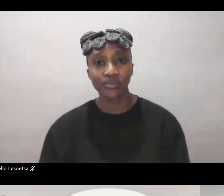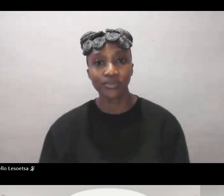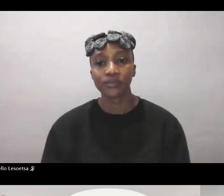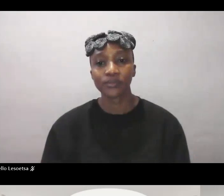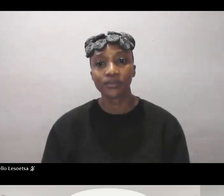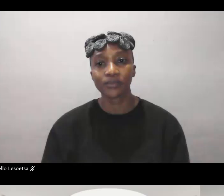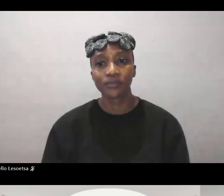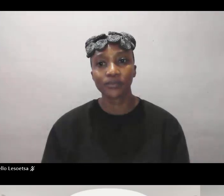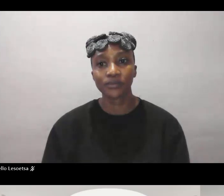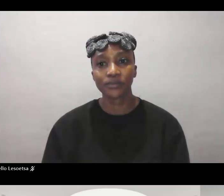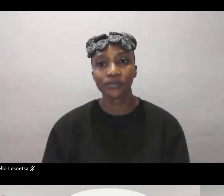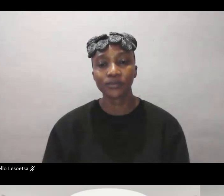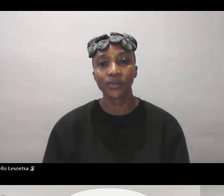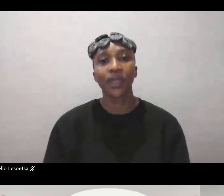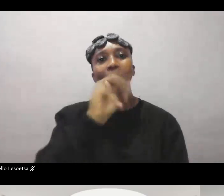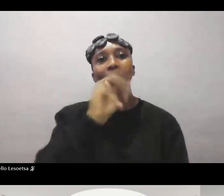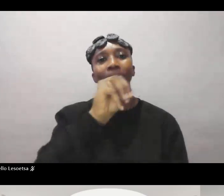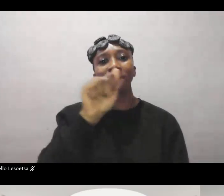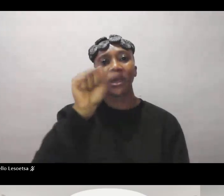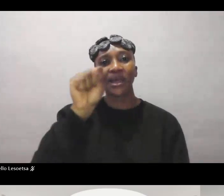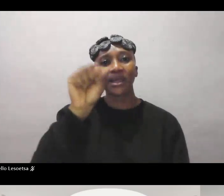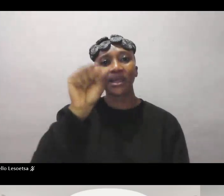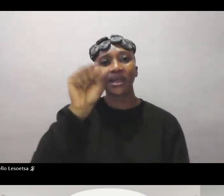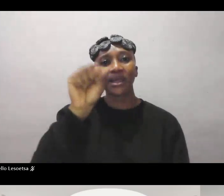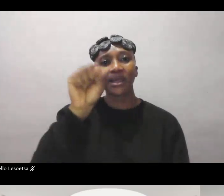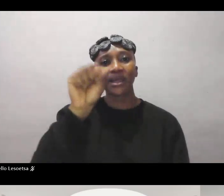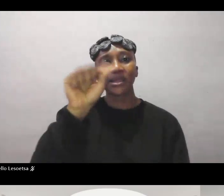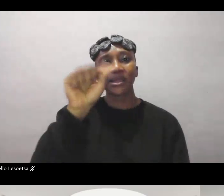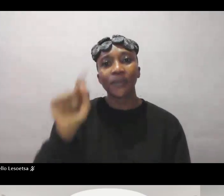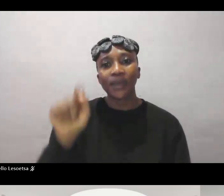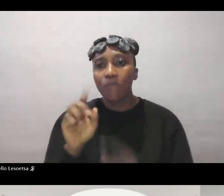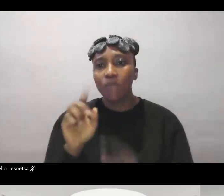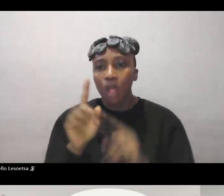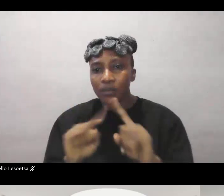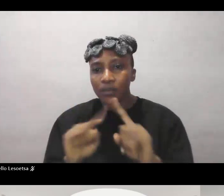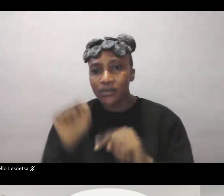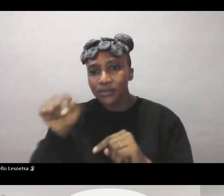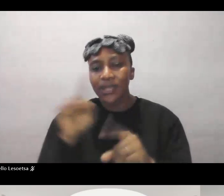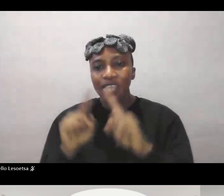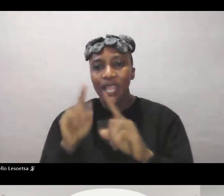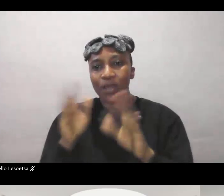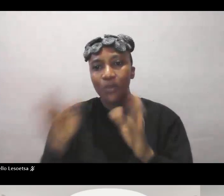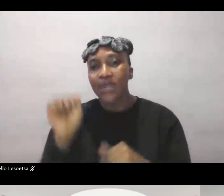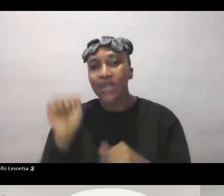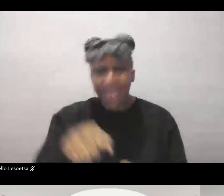Masibata said, I took my position as a development party. Yes, and it's very important, Masibata. It's very important to look